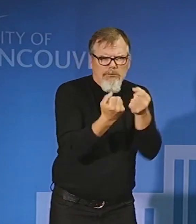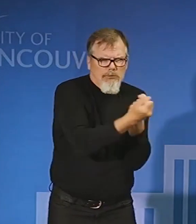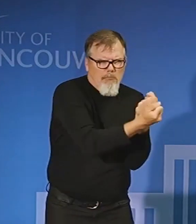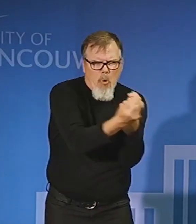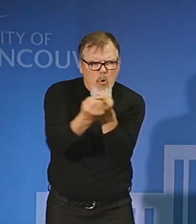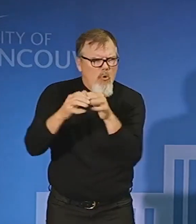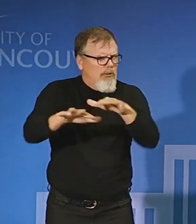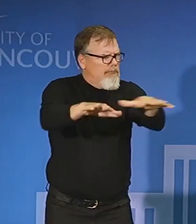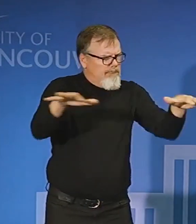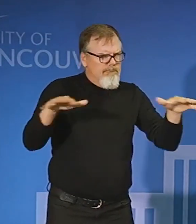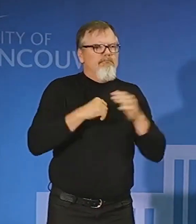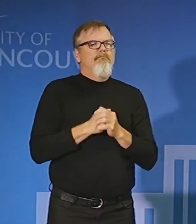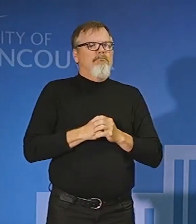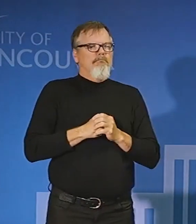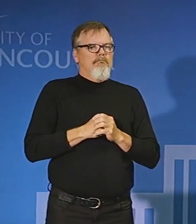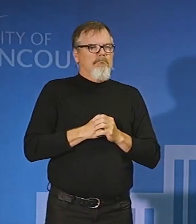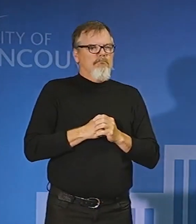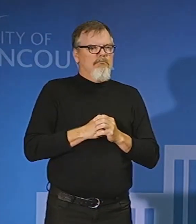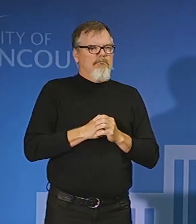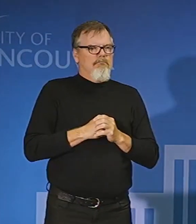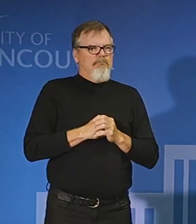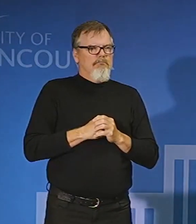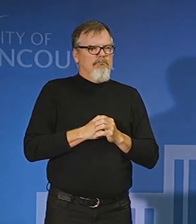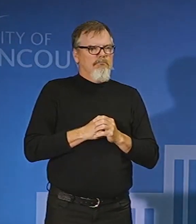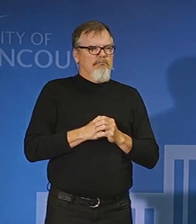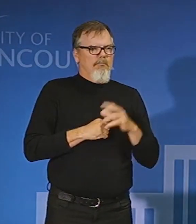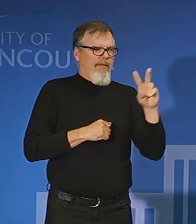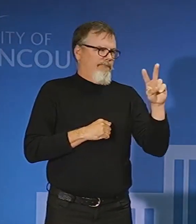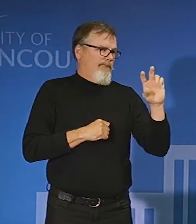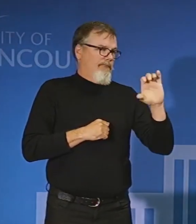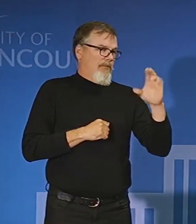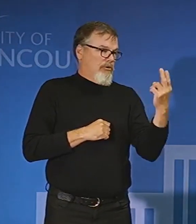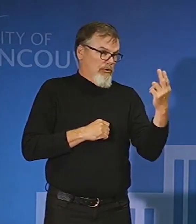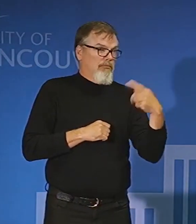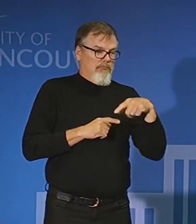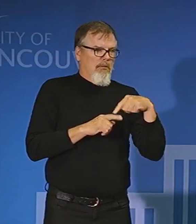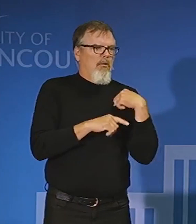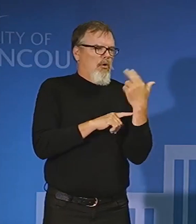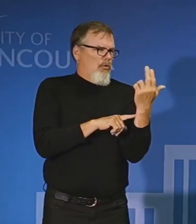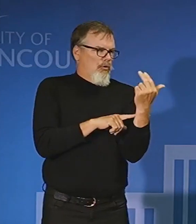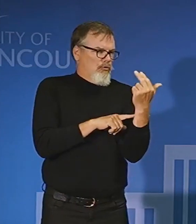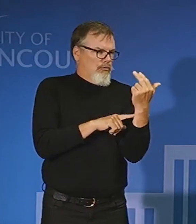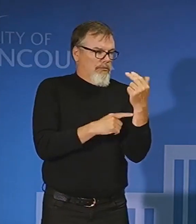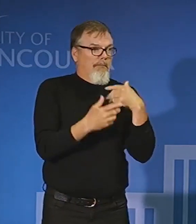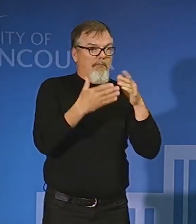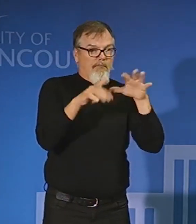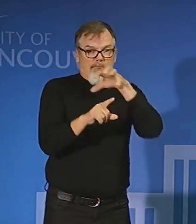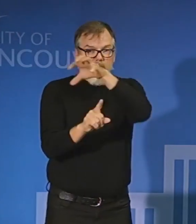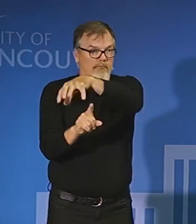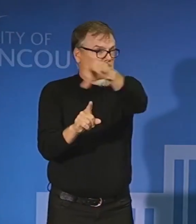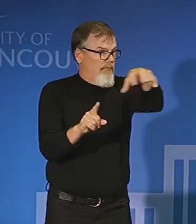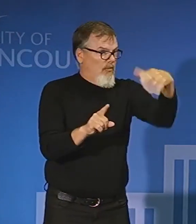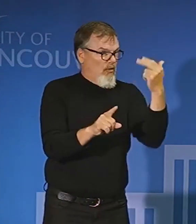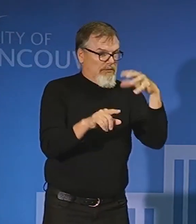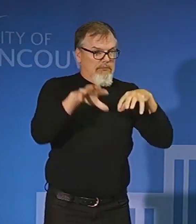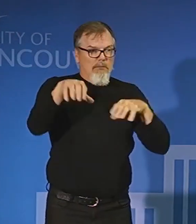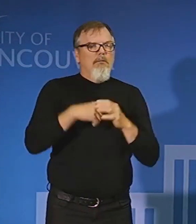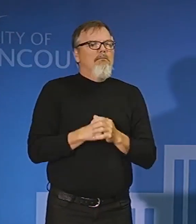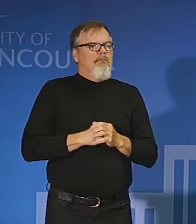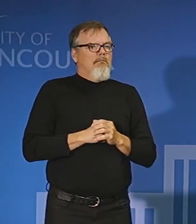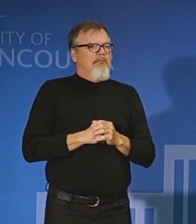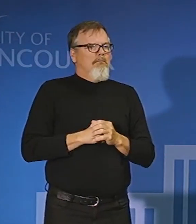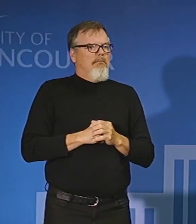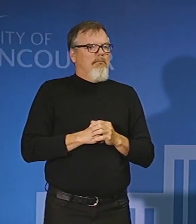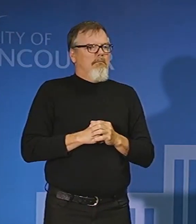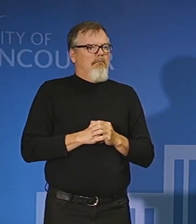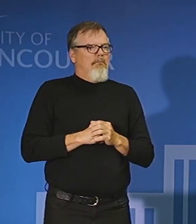in total, we have declared outbreaks in 13 long-term care facilities. Now, we have a very low threshold for declaring an outbreak. We will declare an